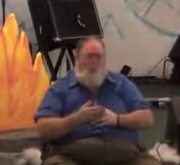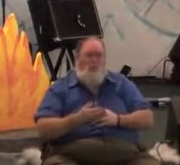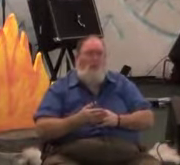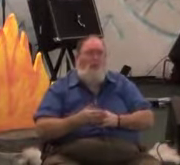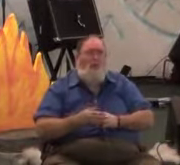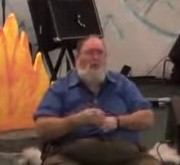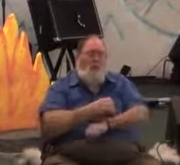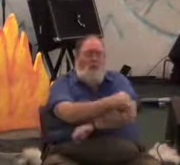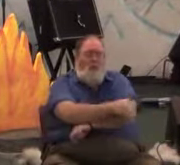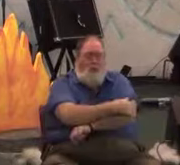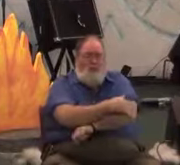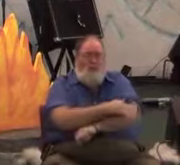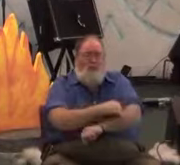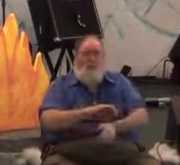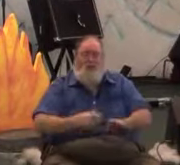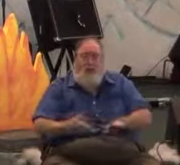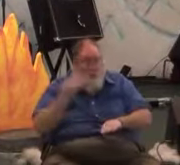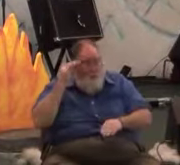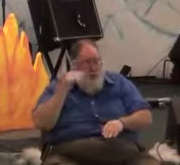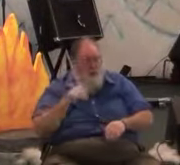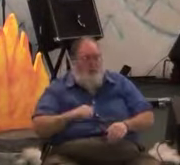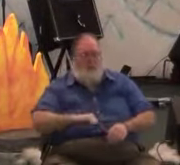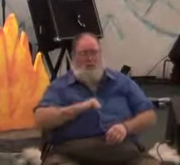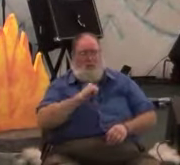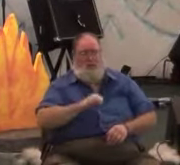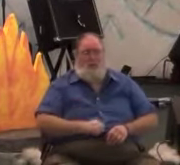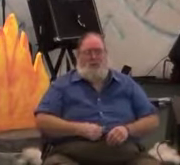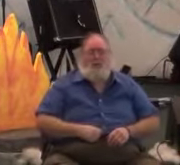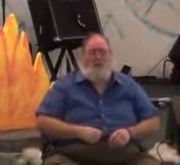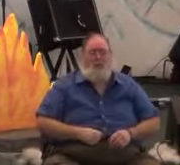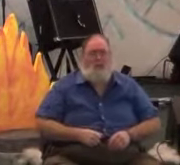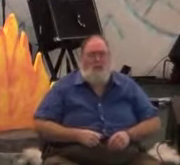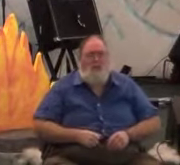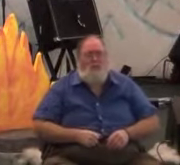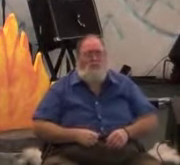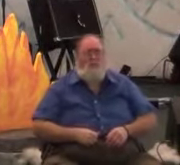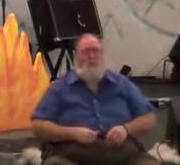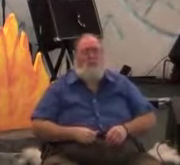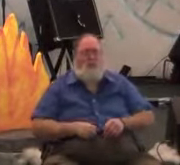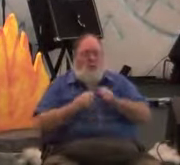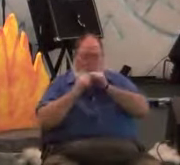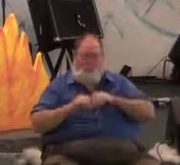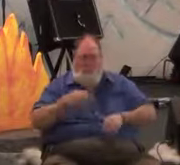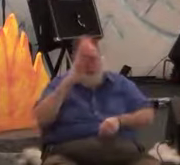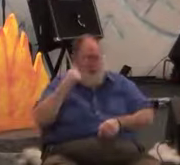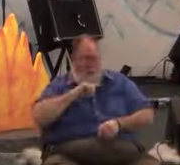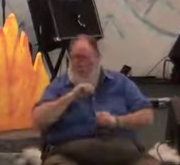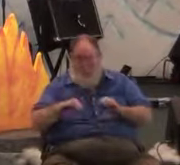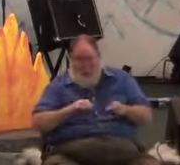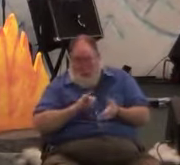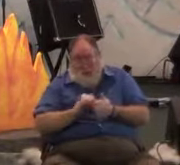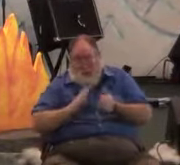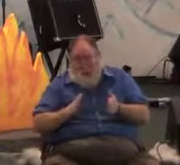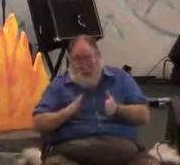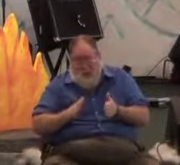just because of a pride issue. Bless God, we ain't done it that way, and we're not going to do it that way because